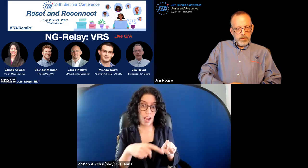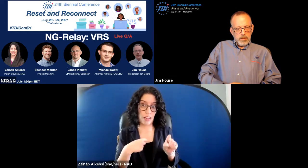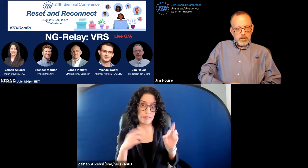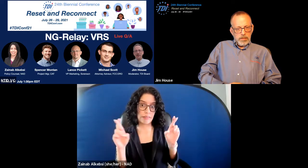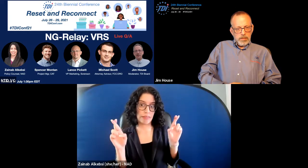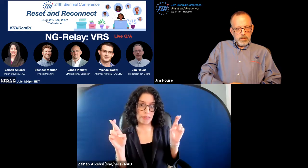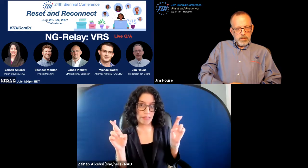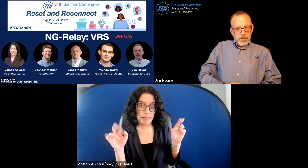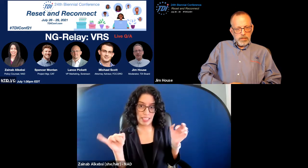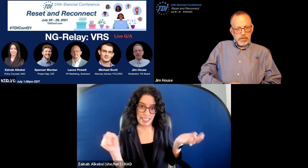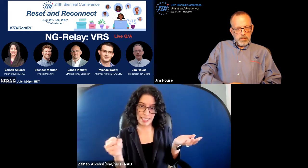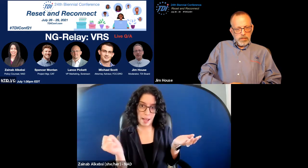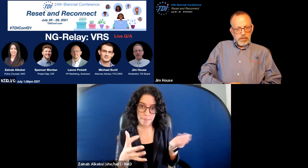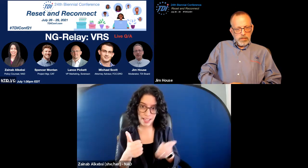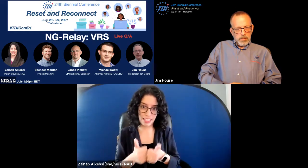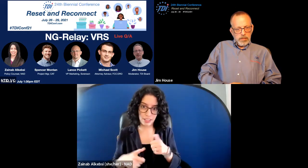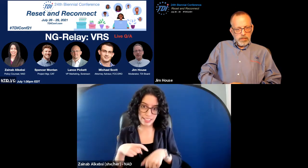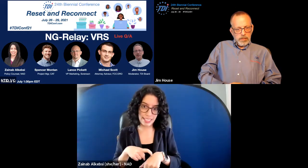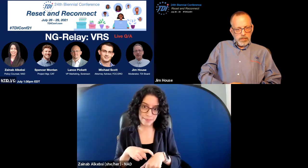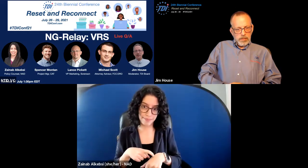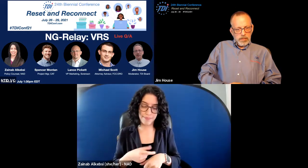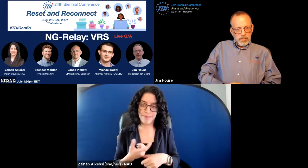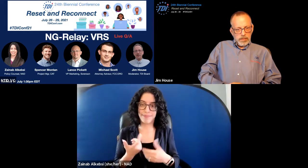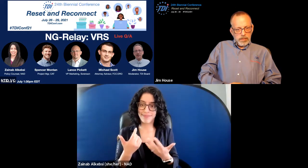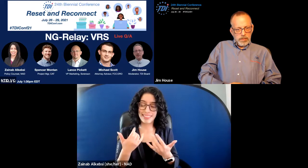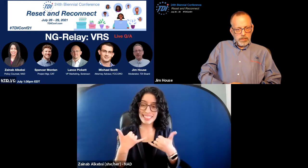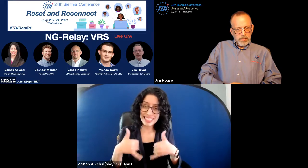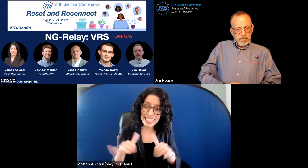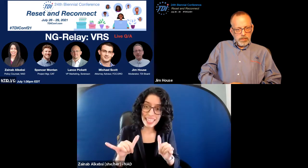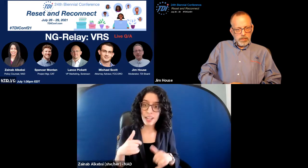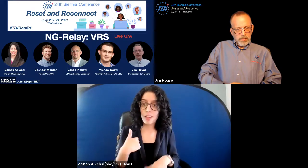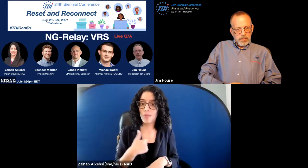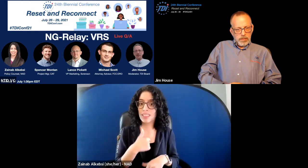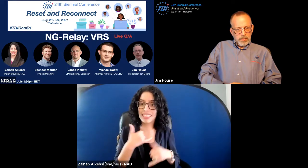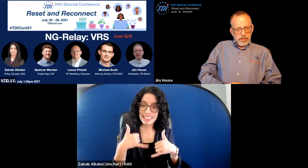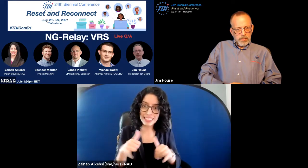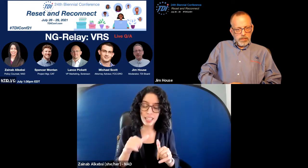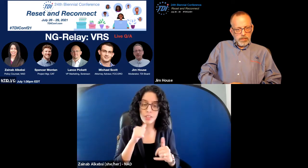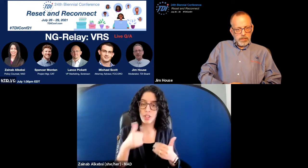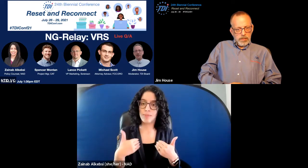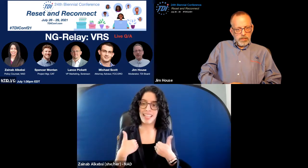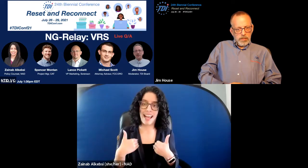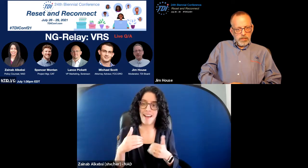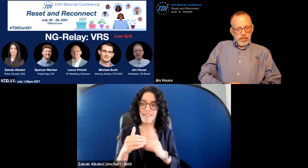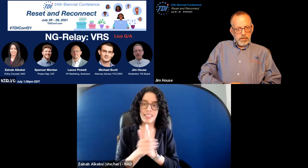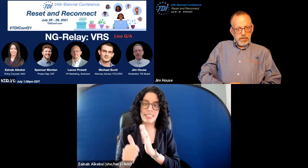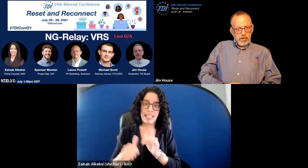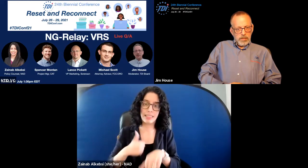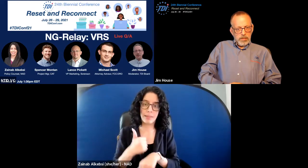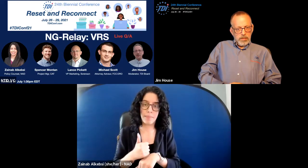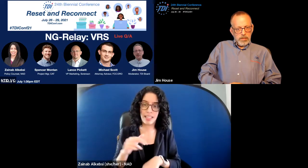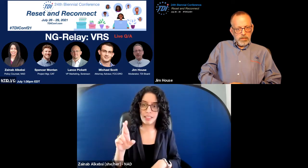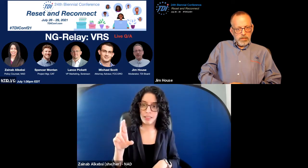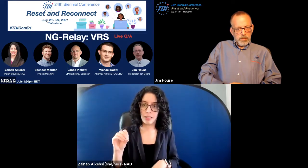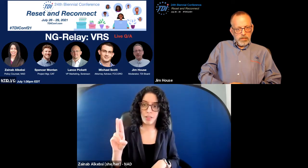I connect to VRS calls, I kind of hope it knows to gamble every time that I use it. And we still don't